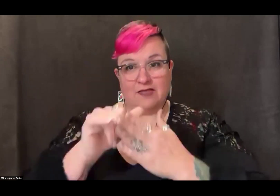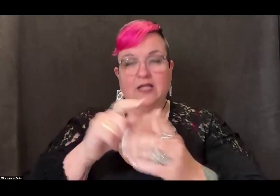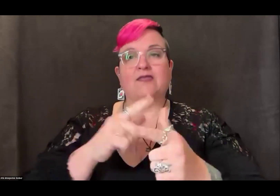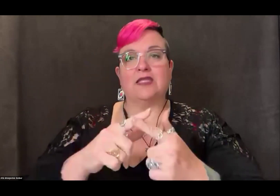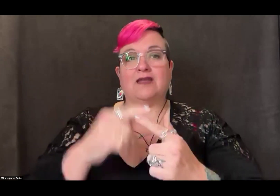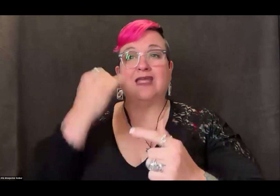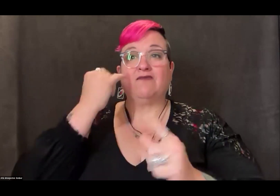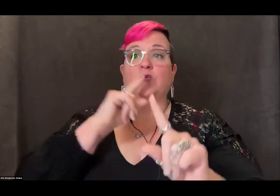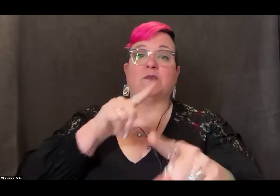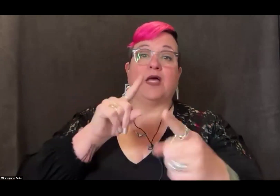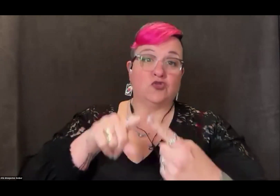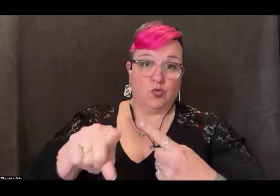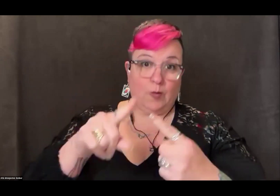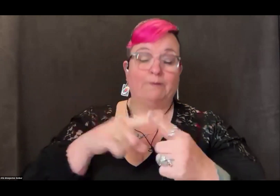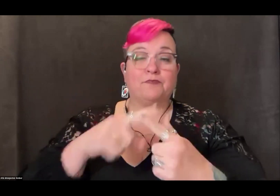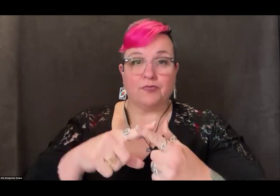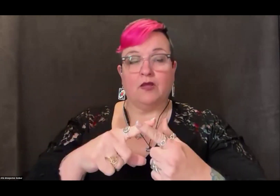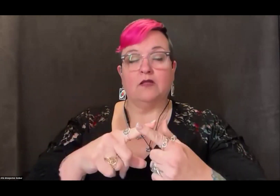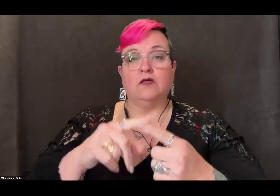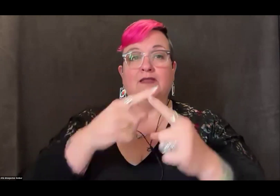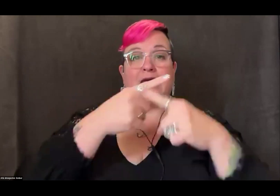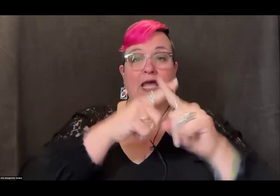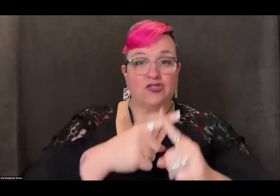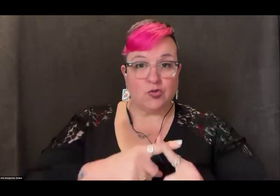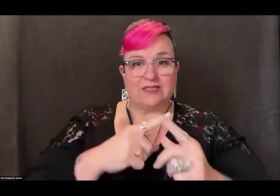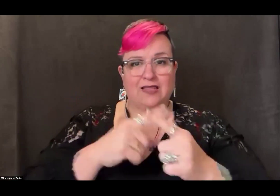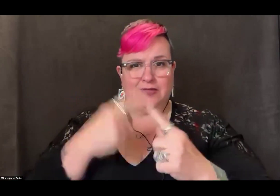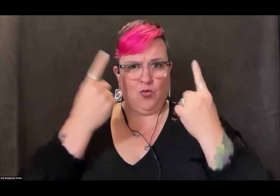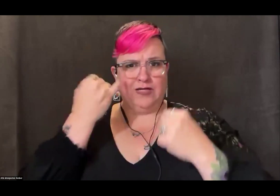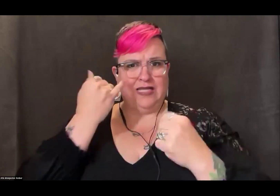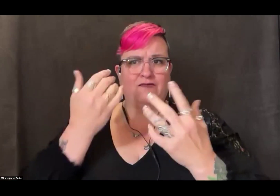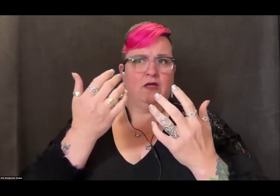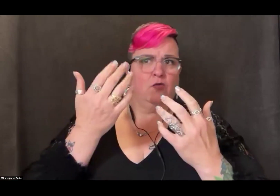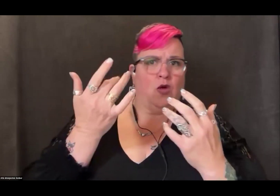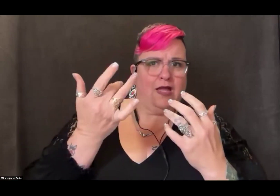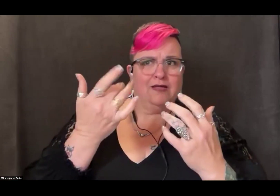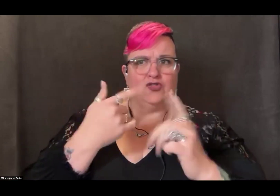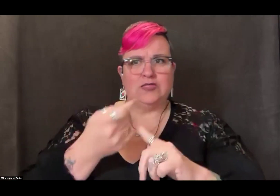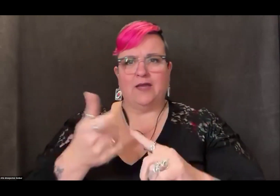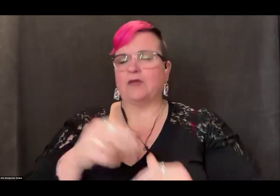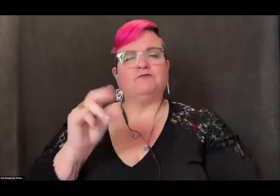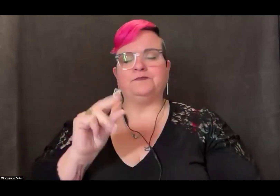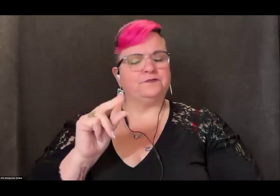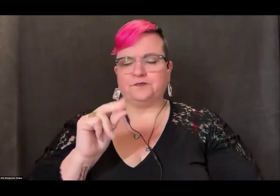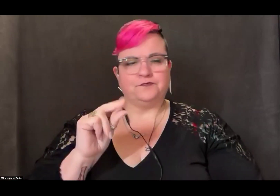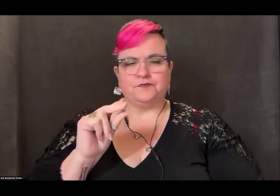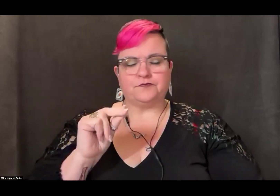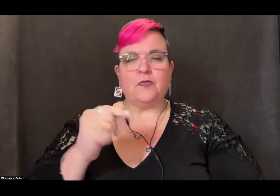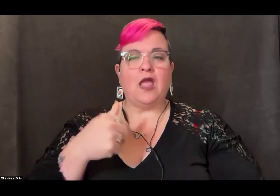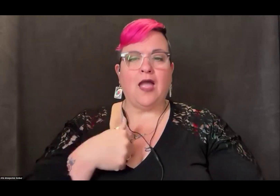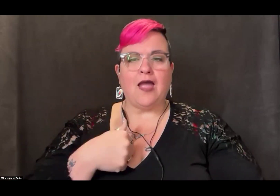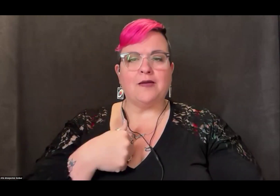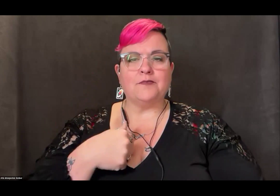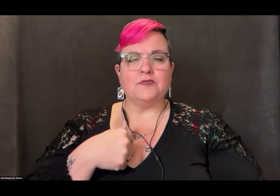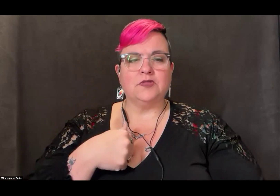when it responds to you, it's giving you those asterisks and you're wondering why it does that and how to take them out? No, I'm just saying that